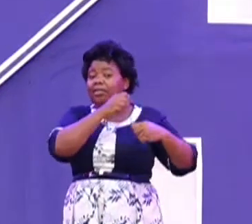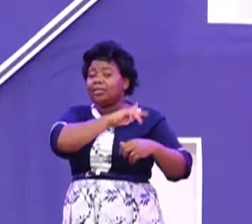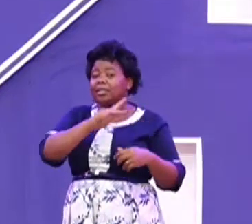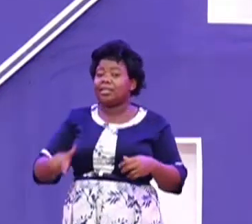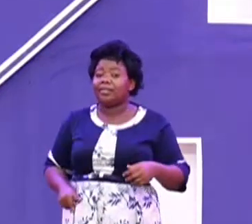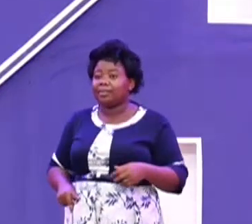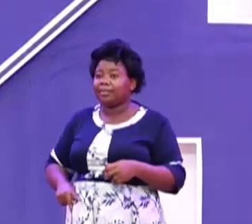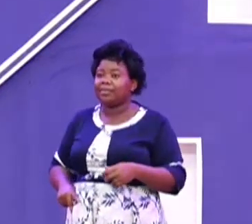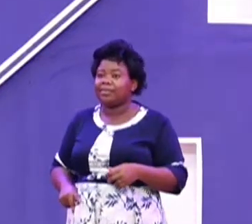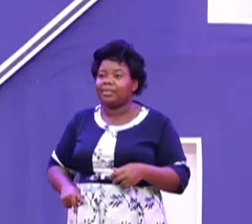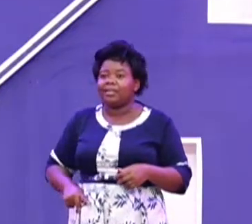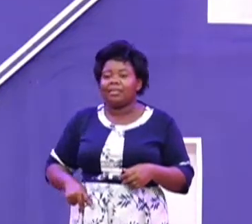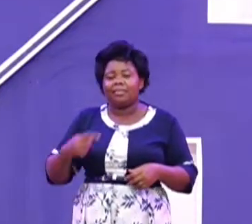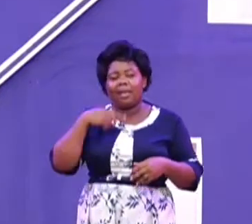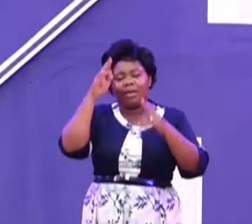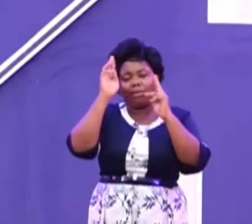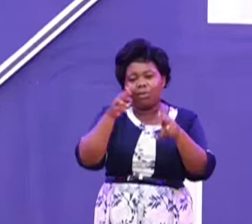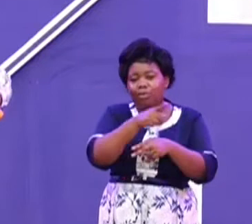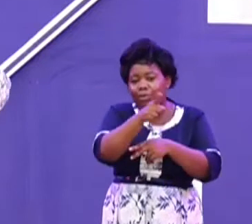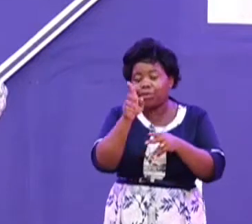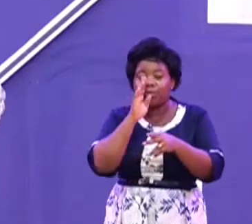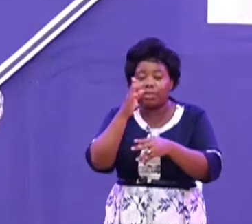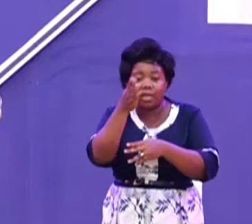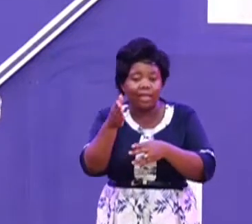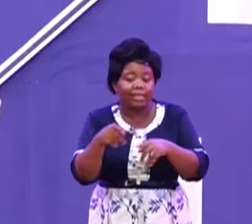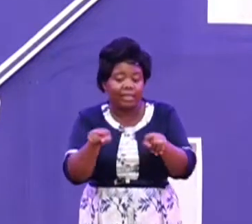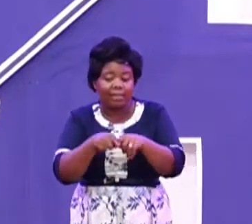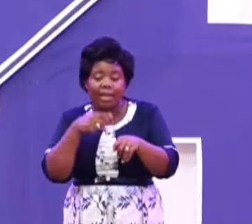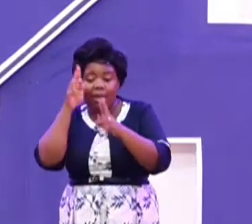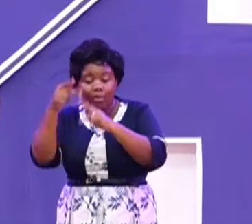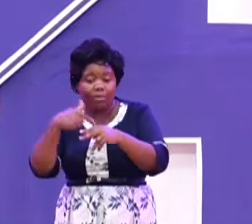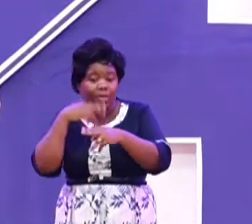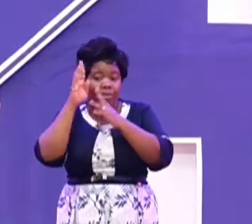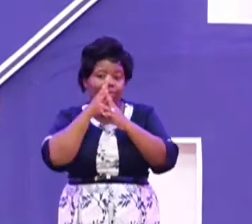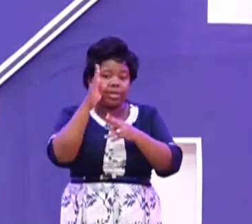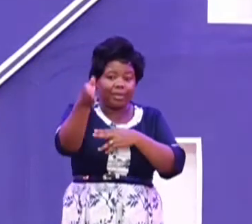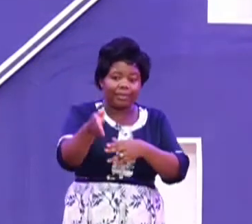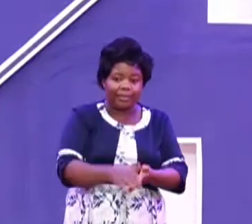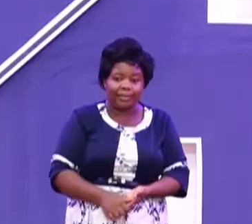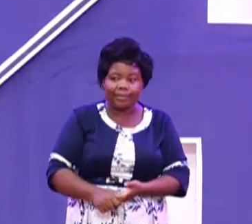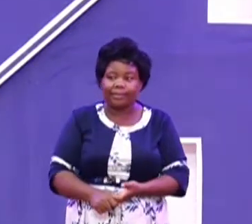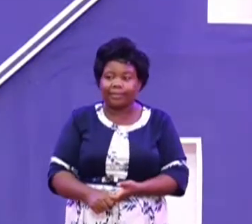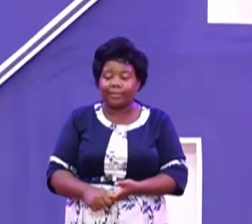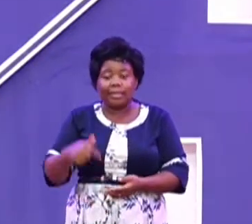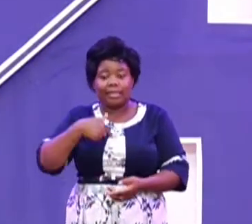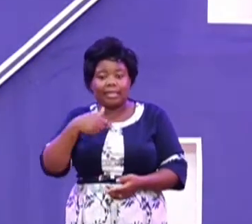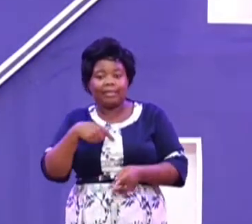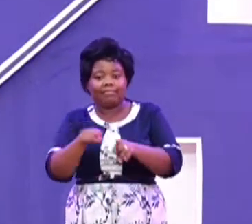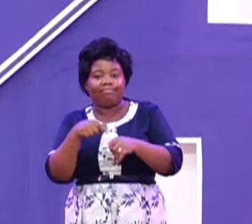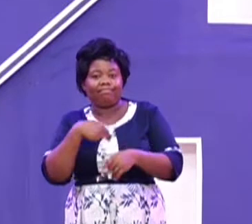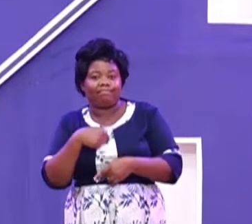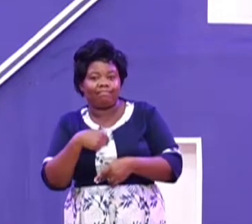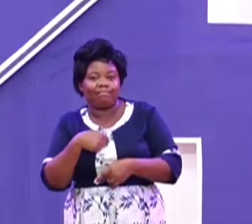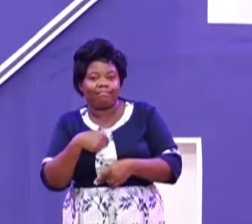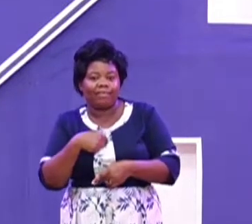I just wish you were there. I hope you will be there. Amen. I hope I'll be there. Nange nsubira ndibeerayo. And Christine. Ne Christine.